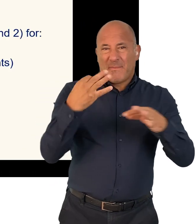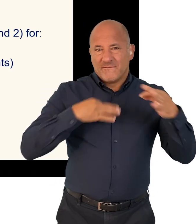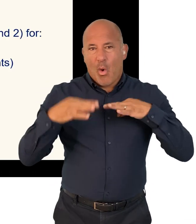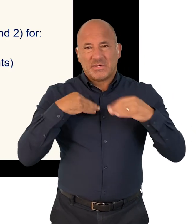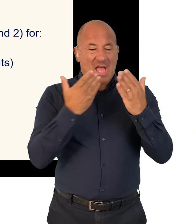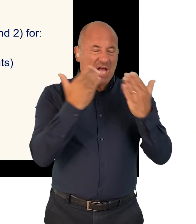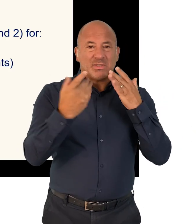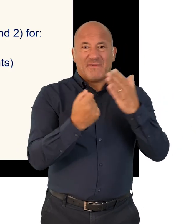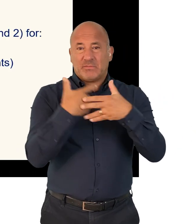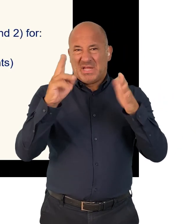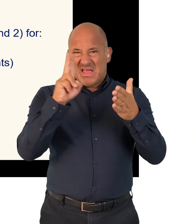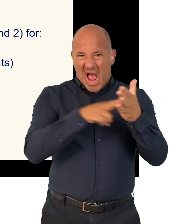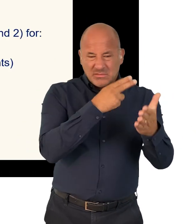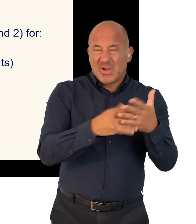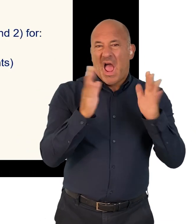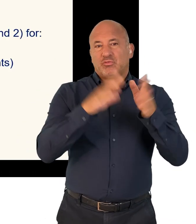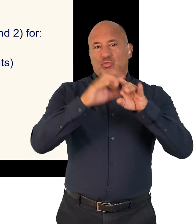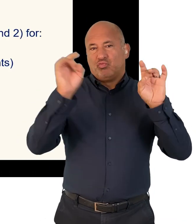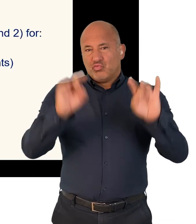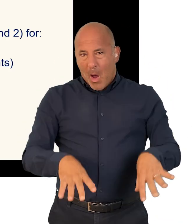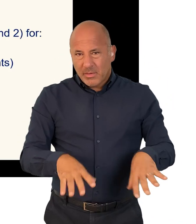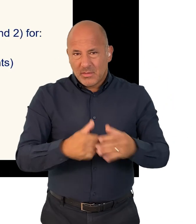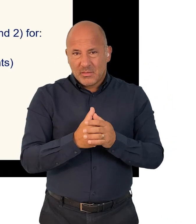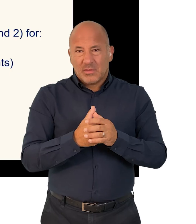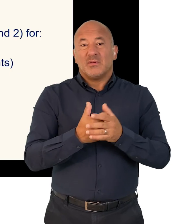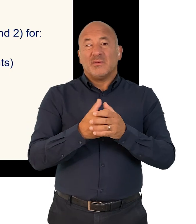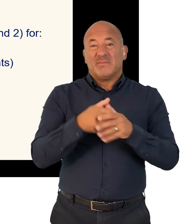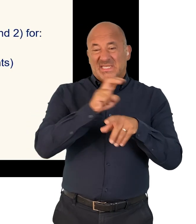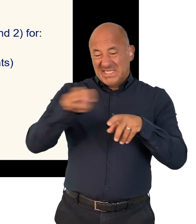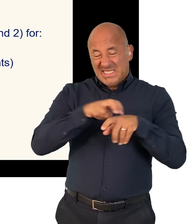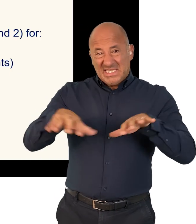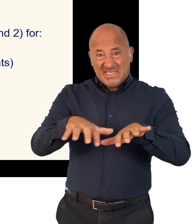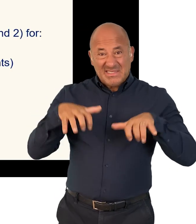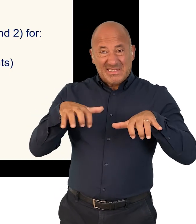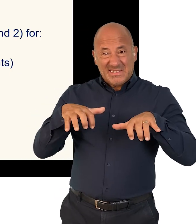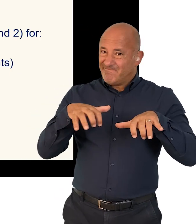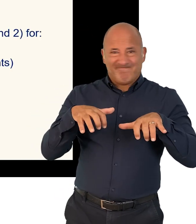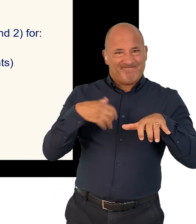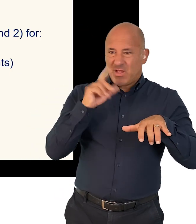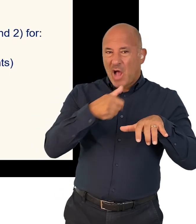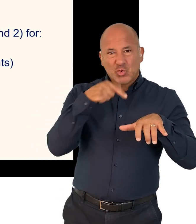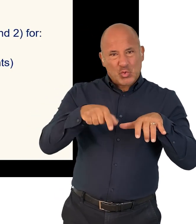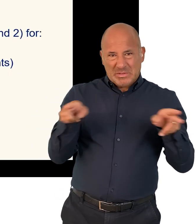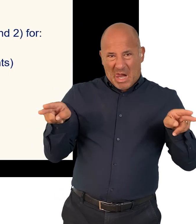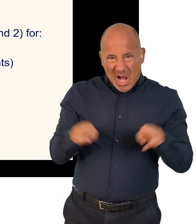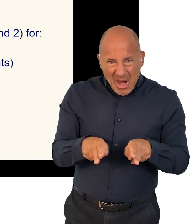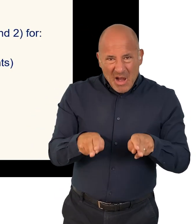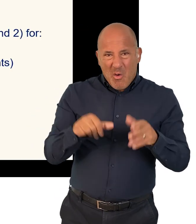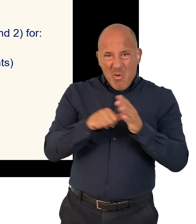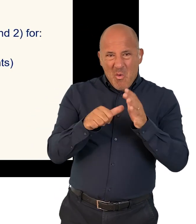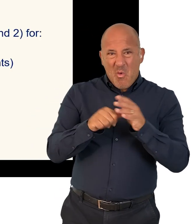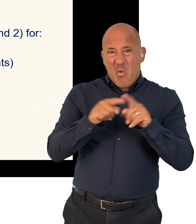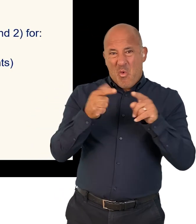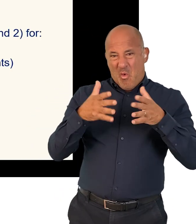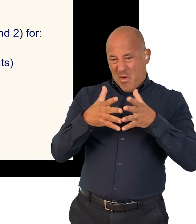is performances, exhibitions or events cancelled or abandoned, the number of seats that have been unusable or